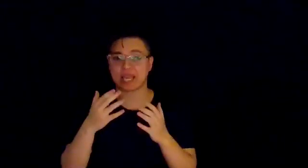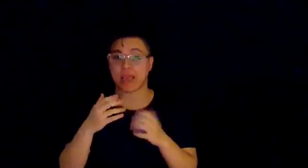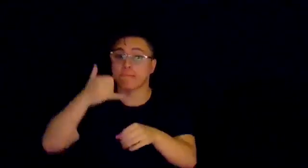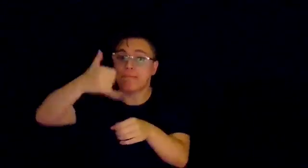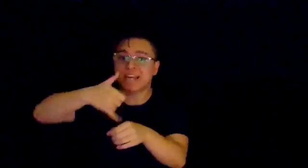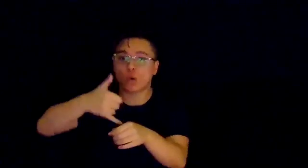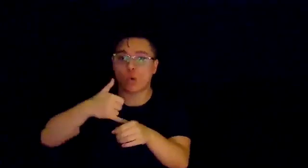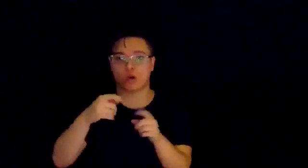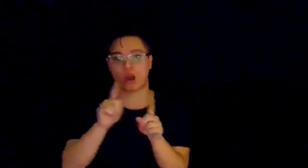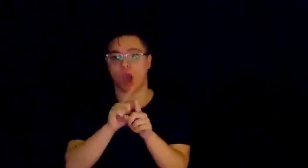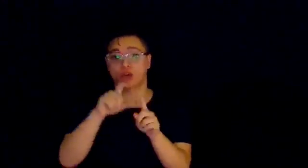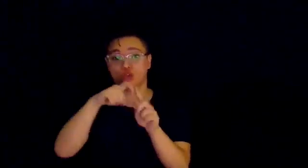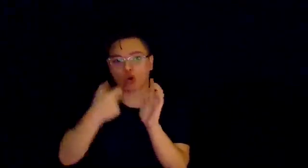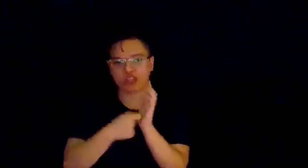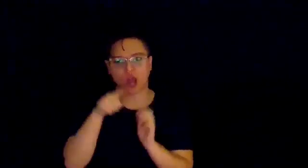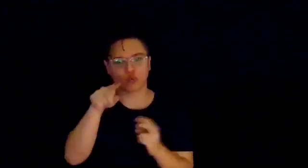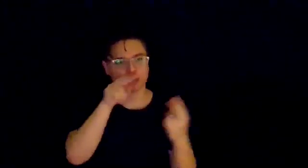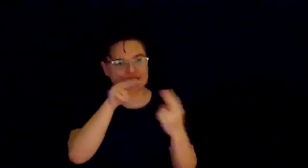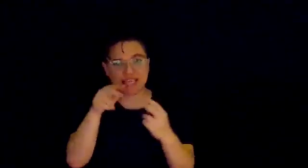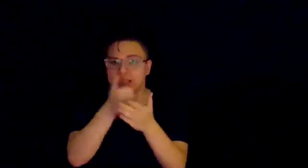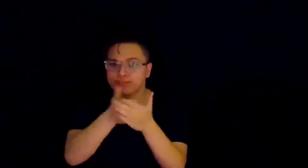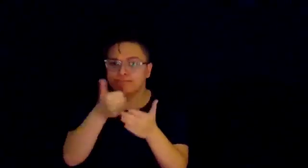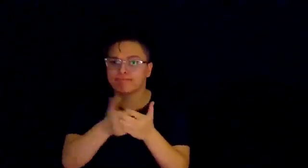We'll ask if you have any